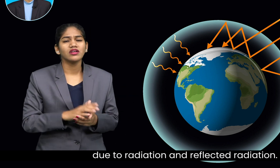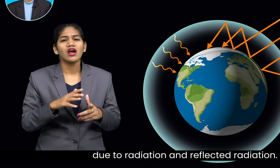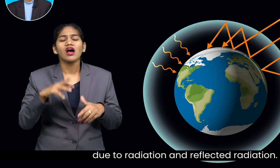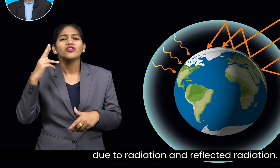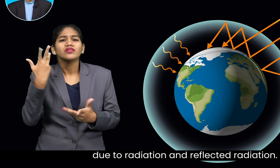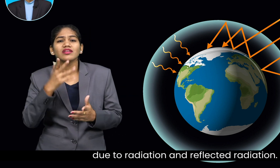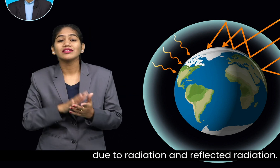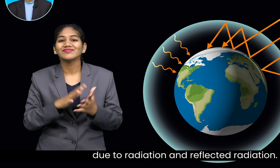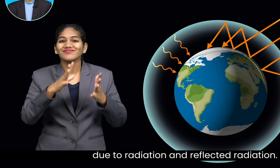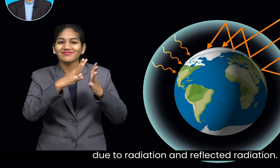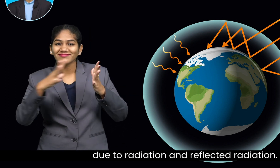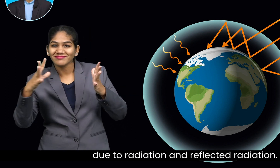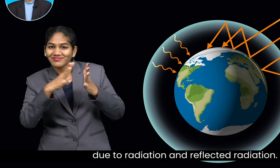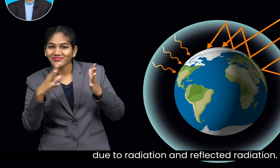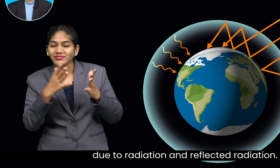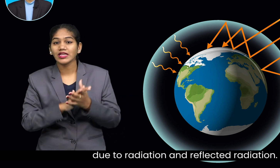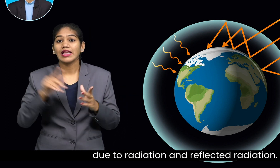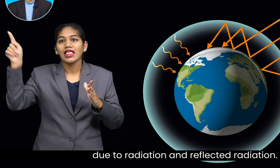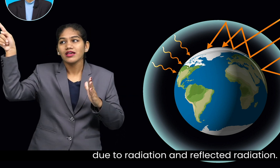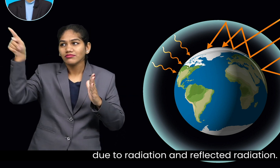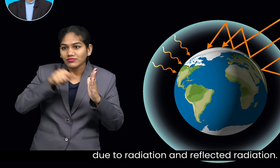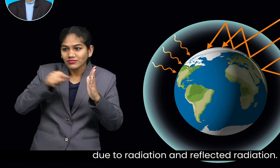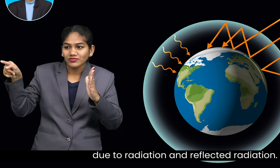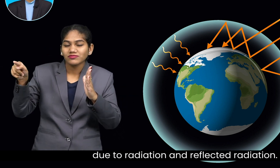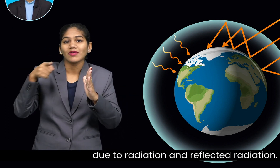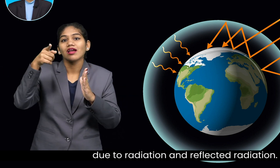radiation and reflected radiation.